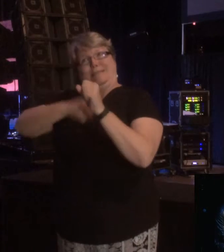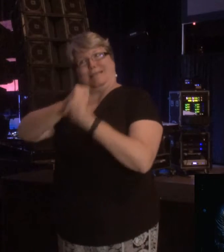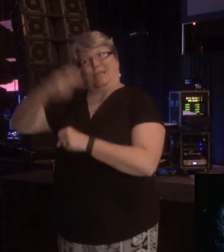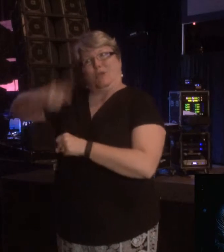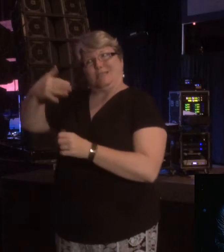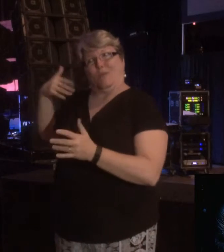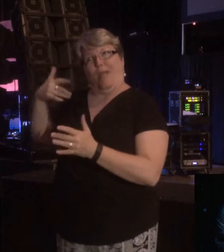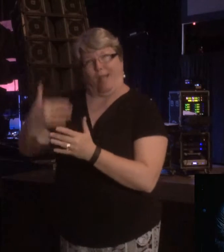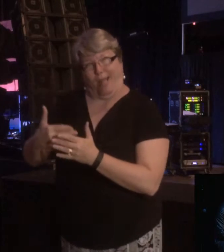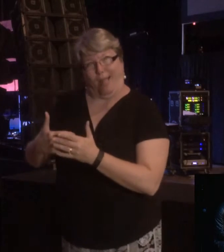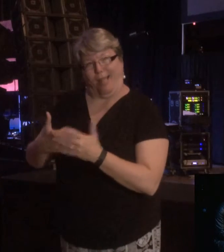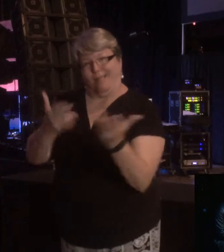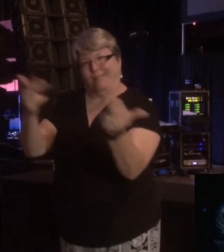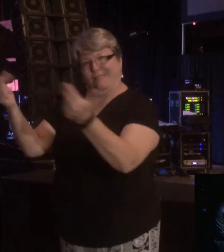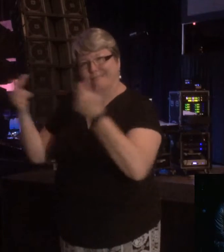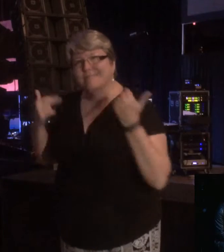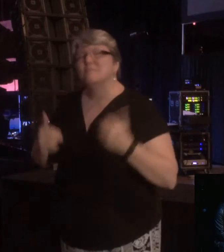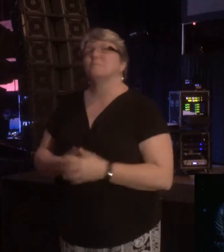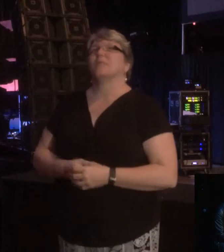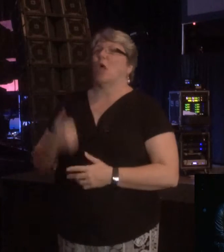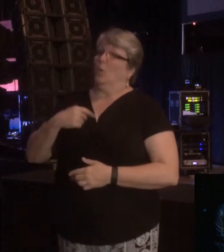version, very brief, yes,